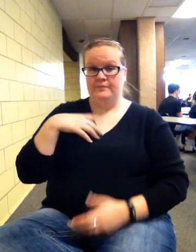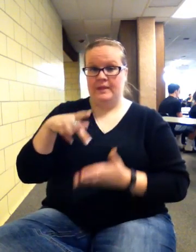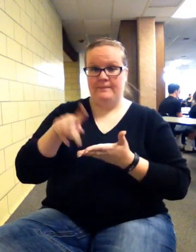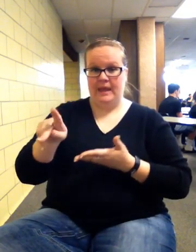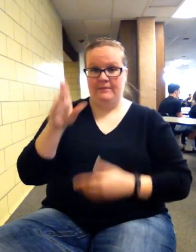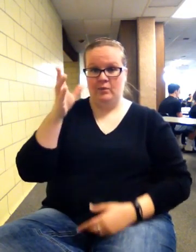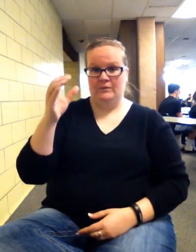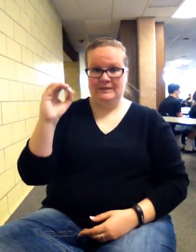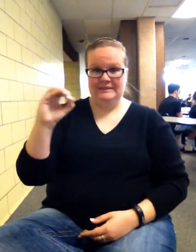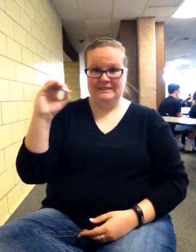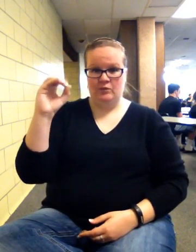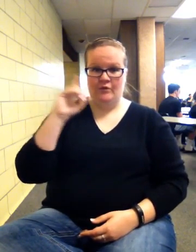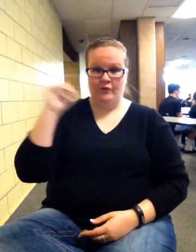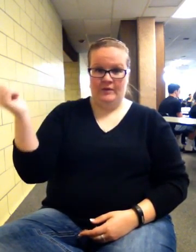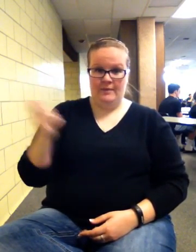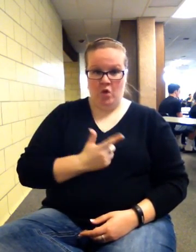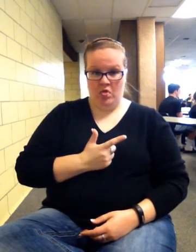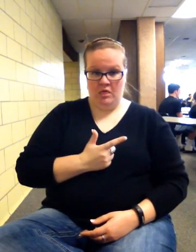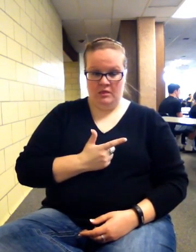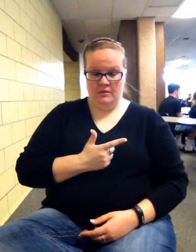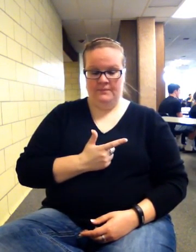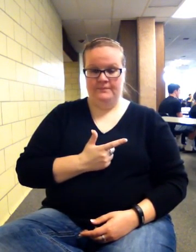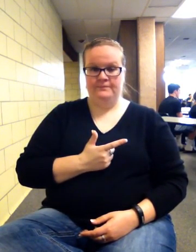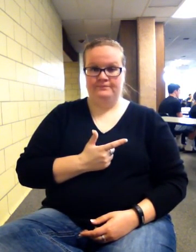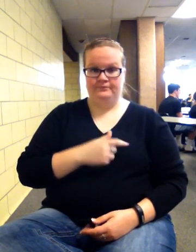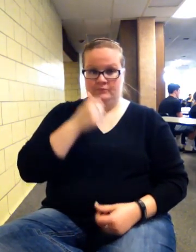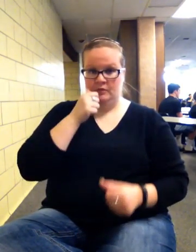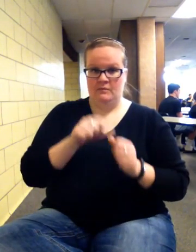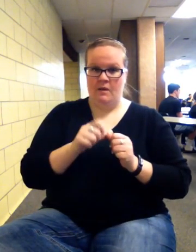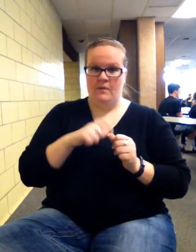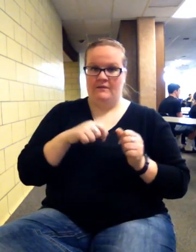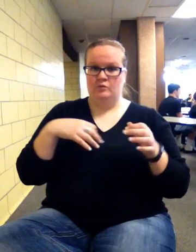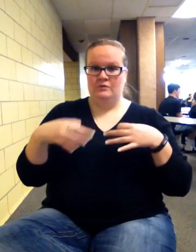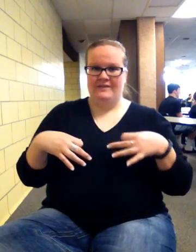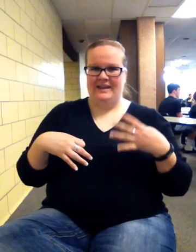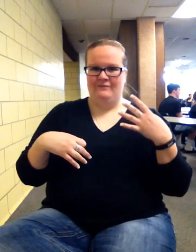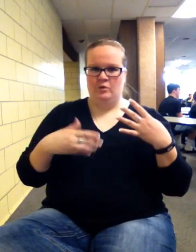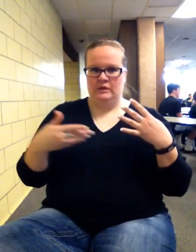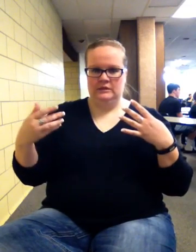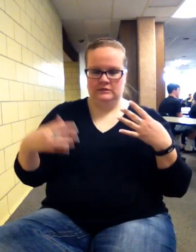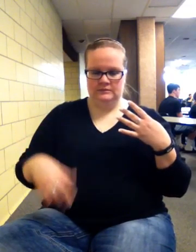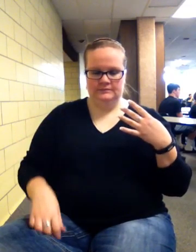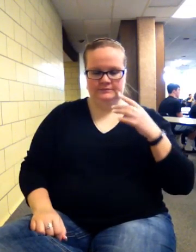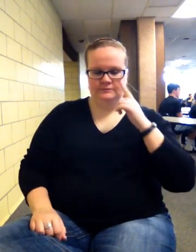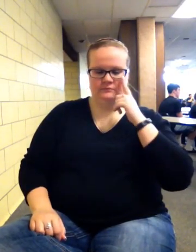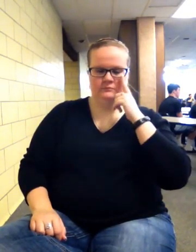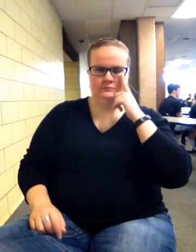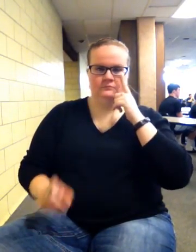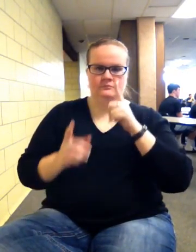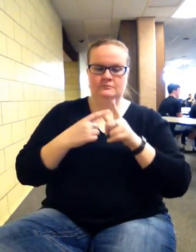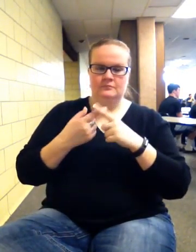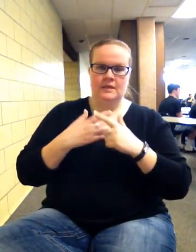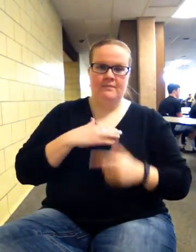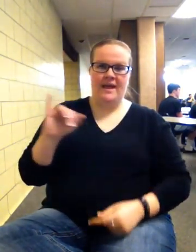zero in all of these. So remember I've got to define four variables. And then my I is going to be 12